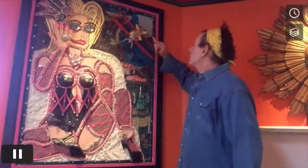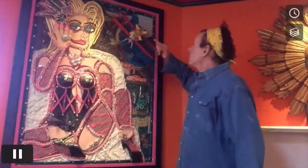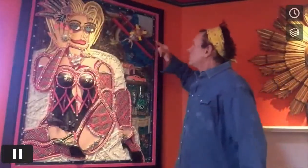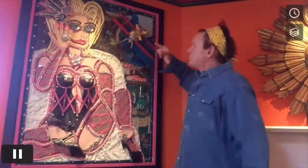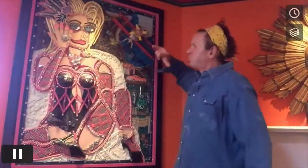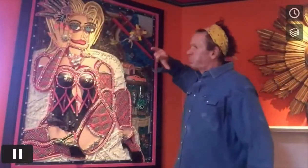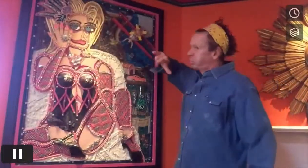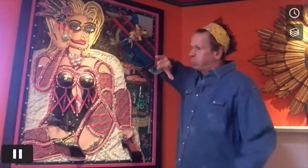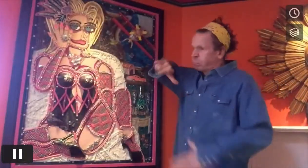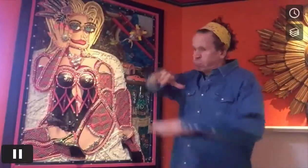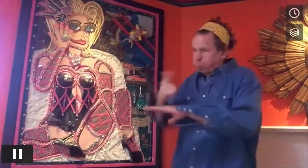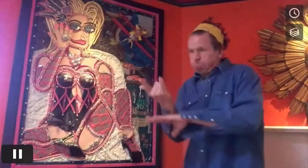See this airplane?